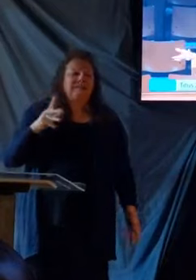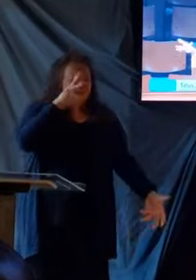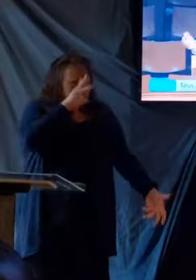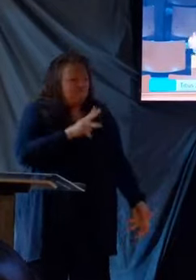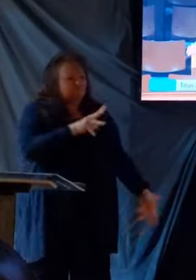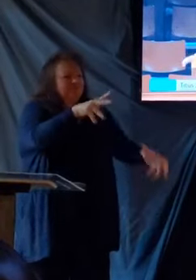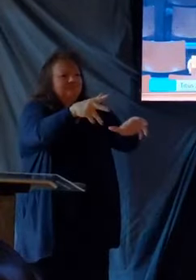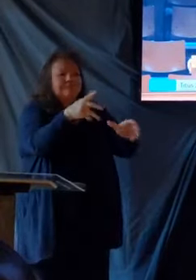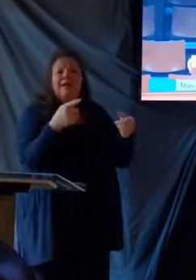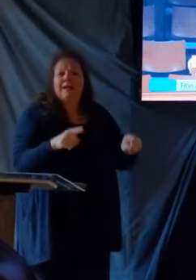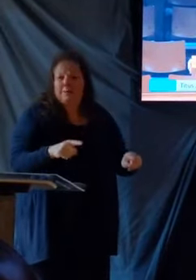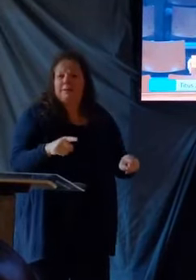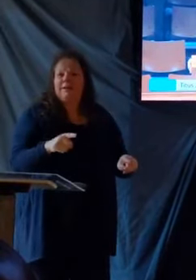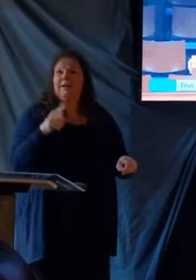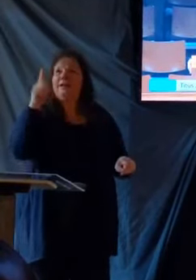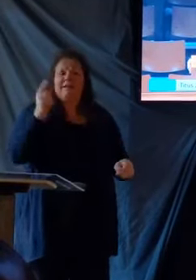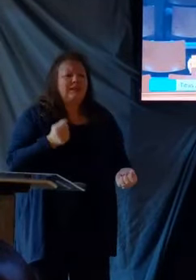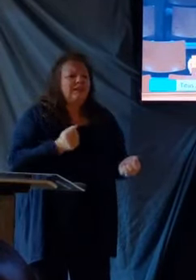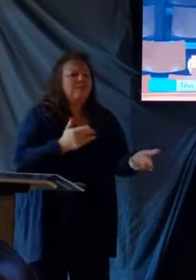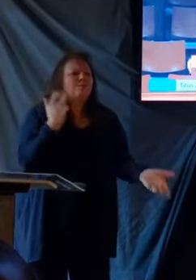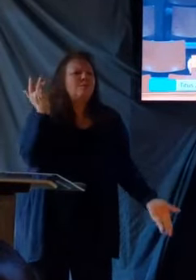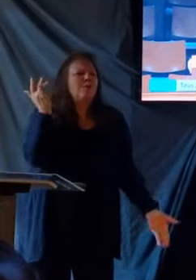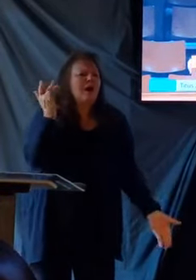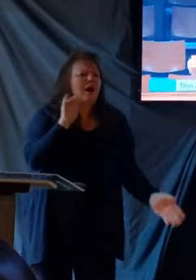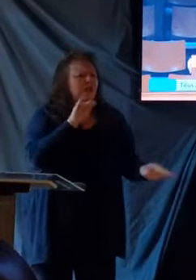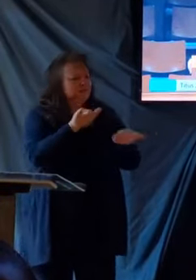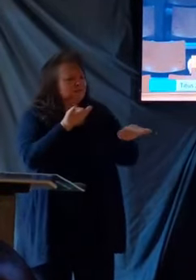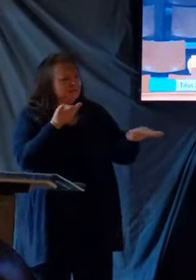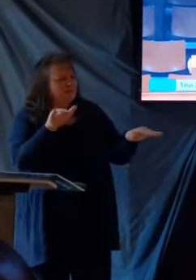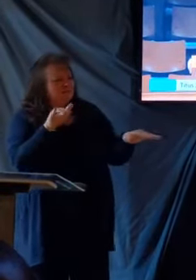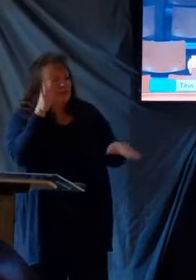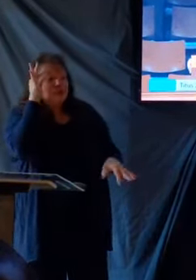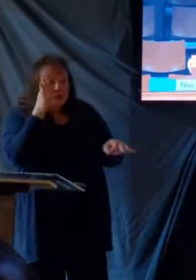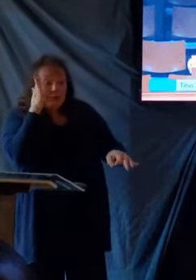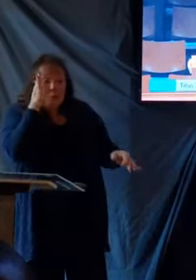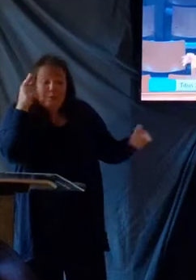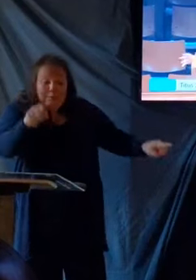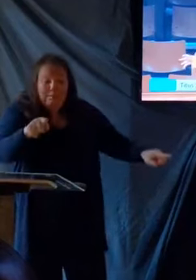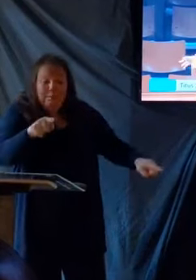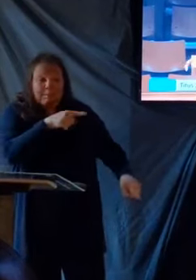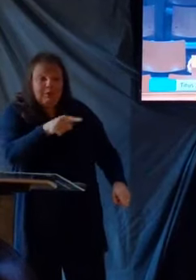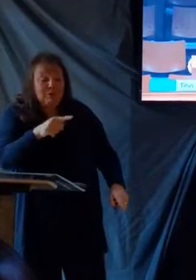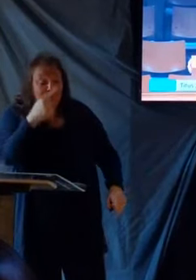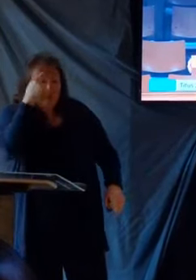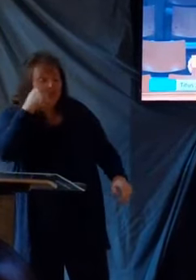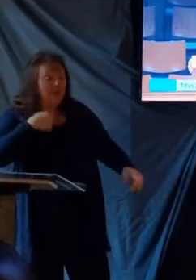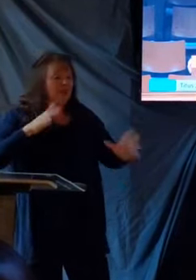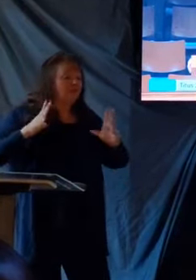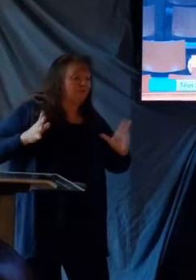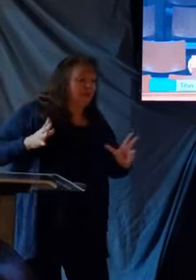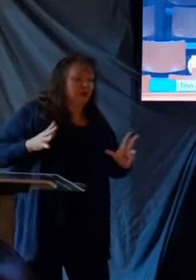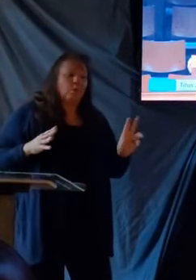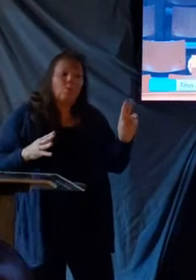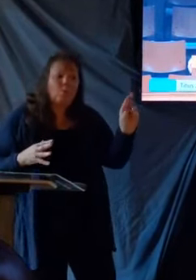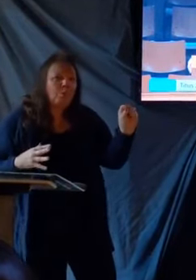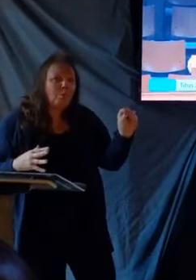calamities come. He brings them. Why? Remind the world, judgment is coming. You're not as secure as you think you